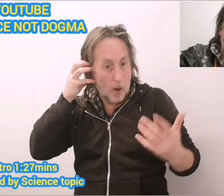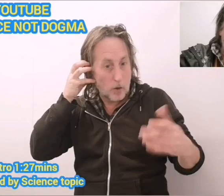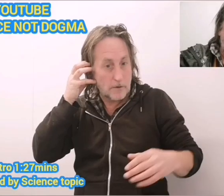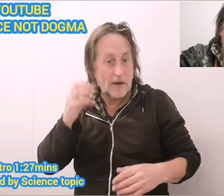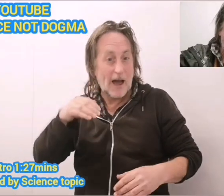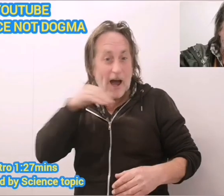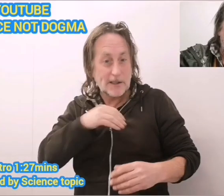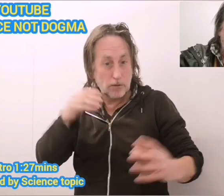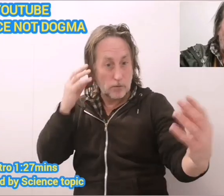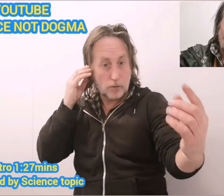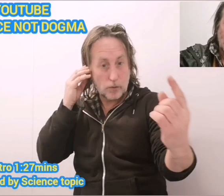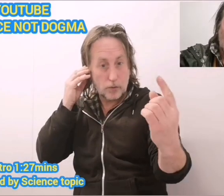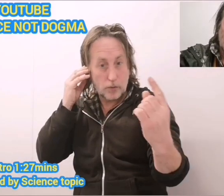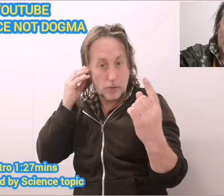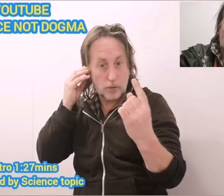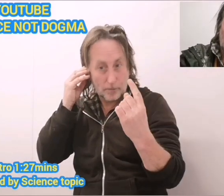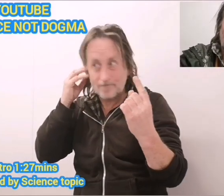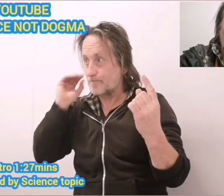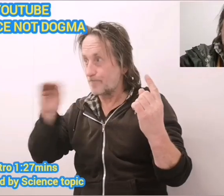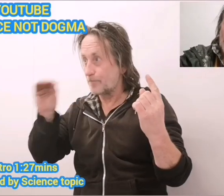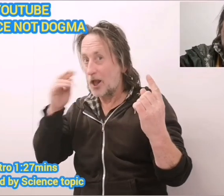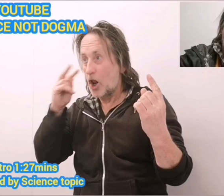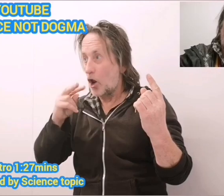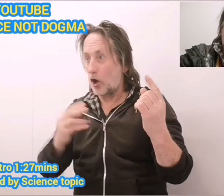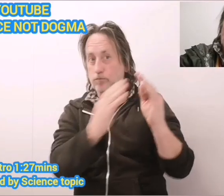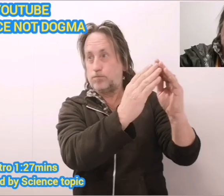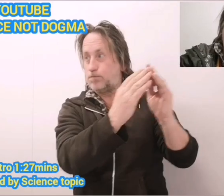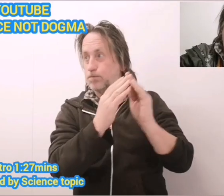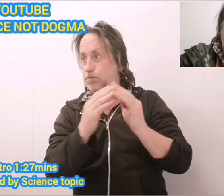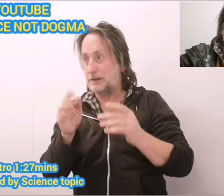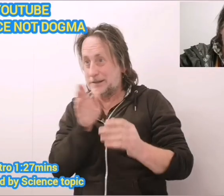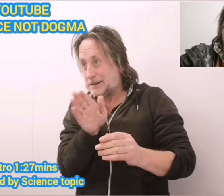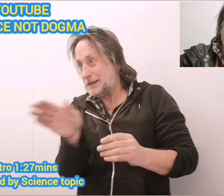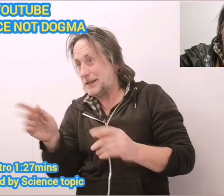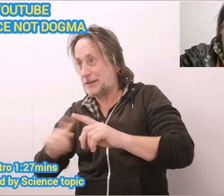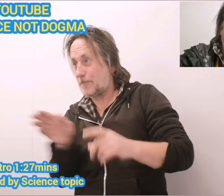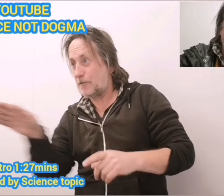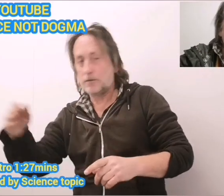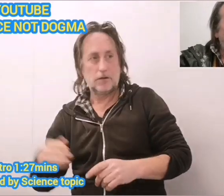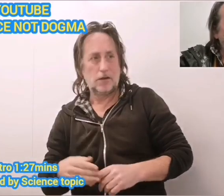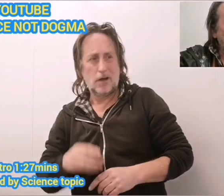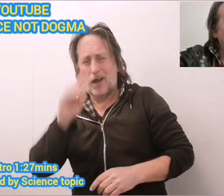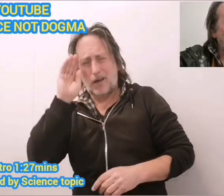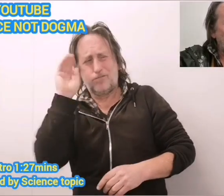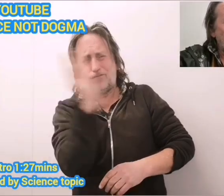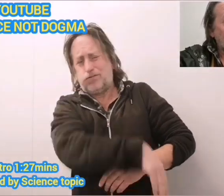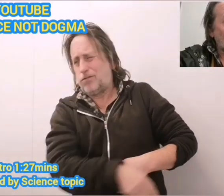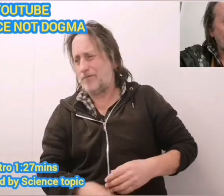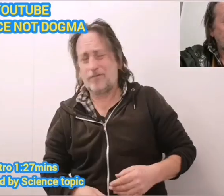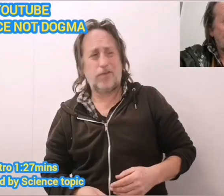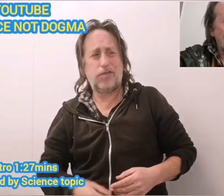icebergs coming up ahead, and me saying to the people in control, okay, steer a different course, this is the correct way, and those guys